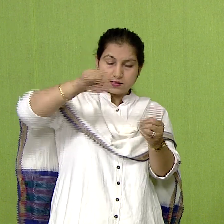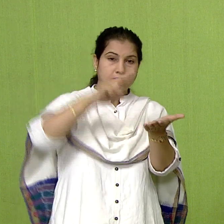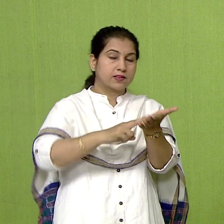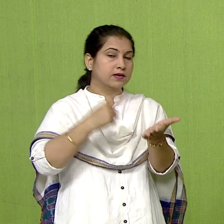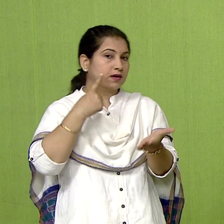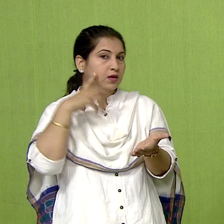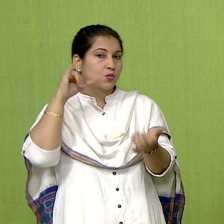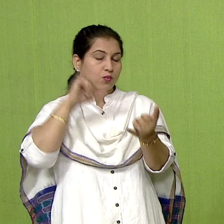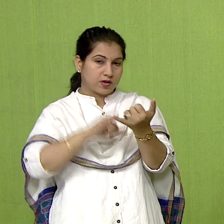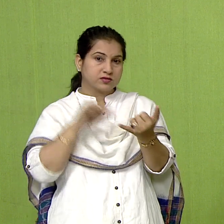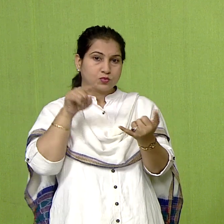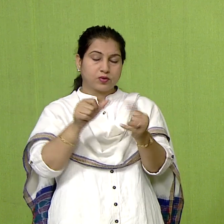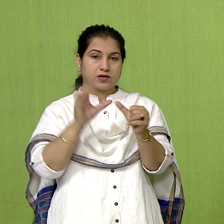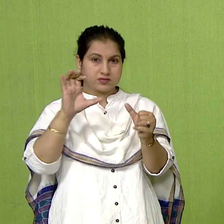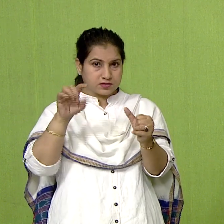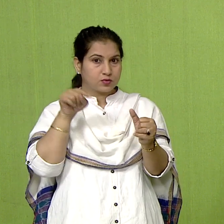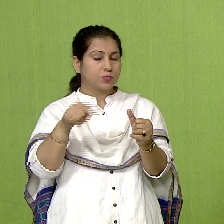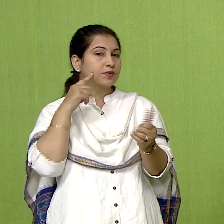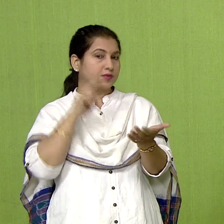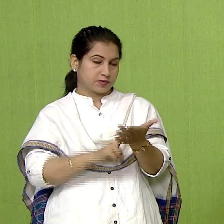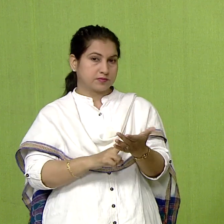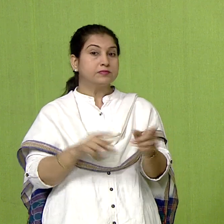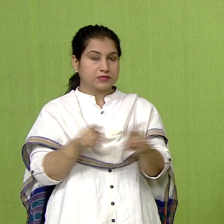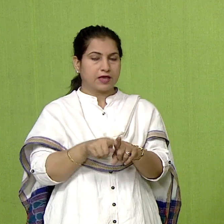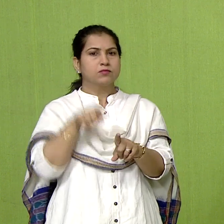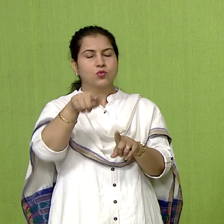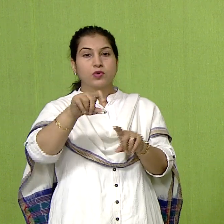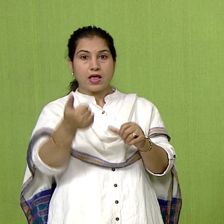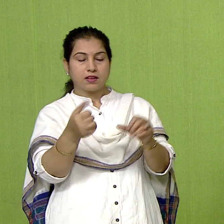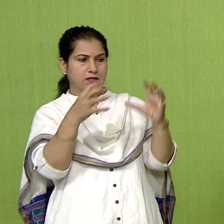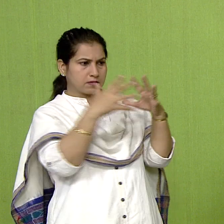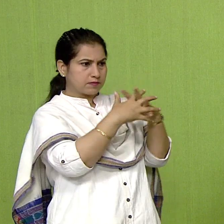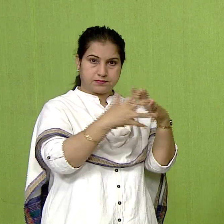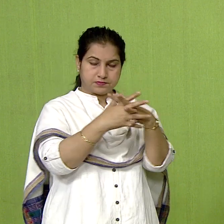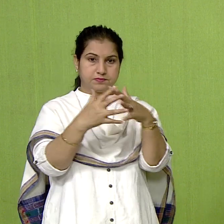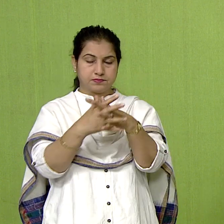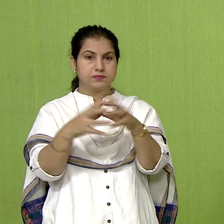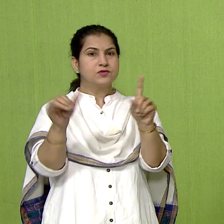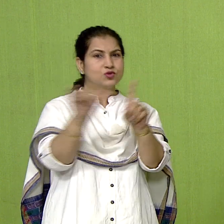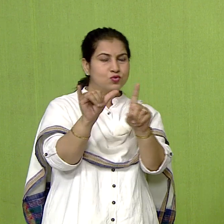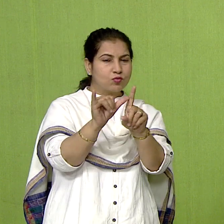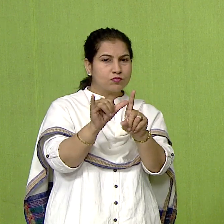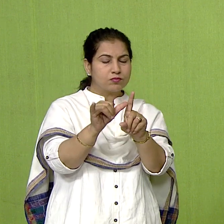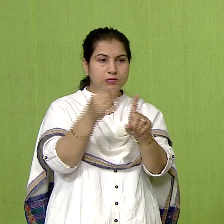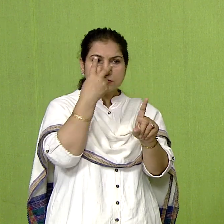signlanguage@nios.ac.in. For more information, you can see our website